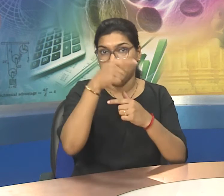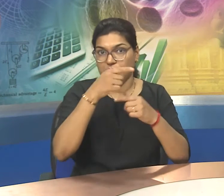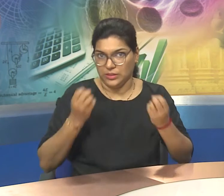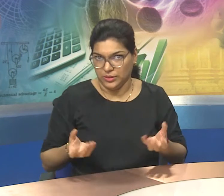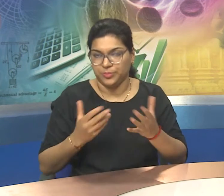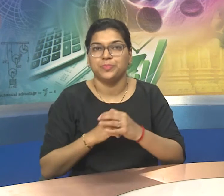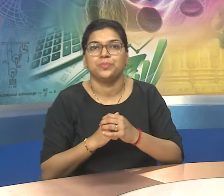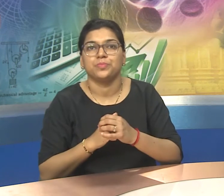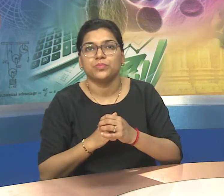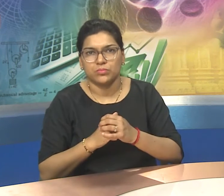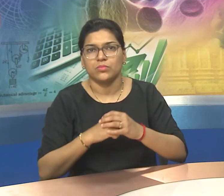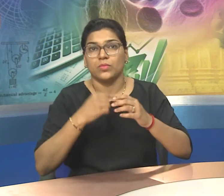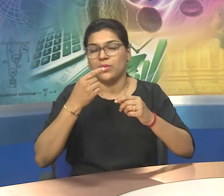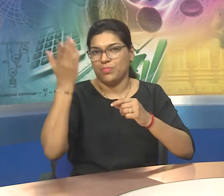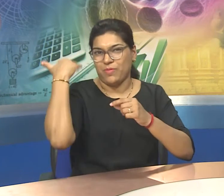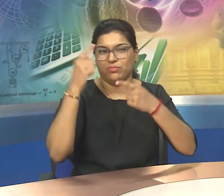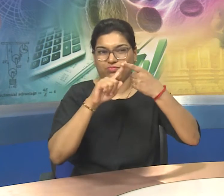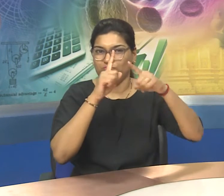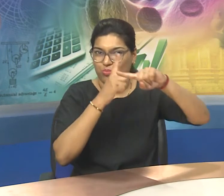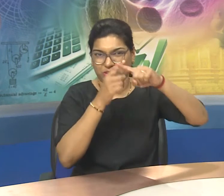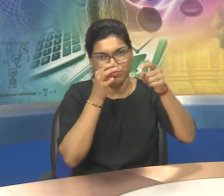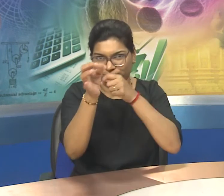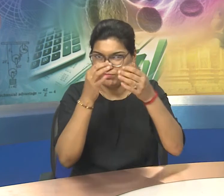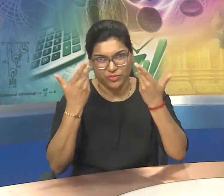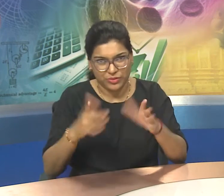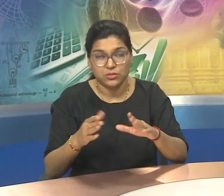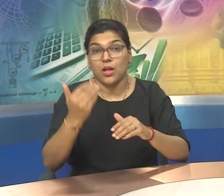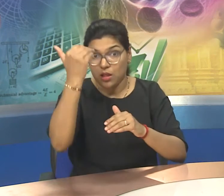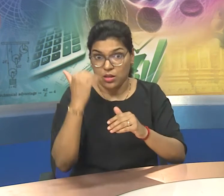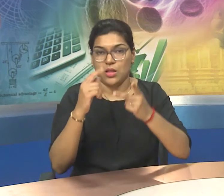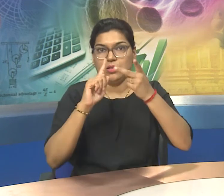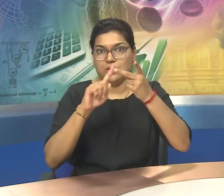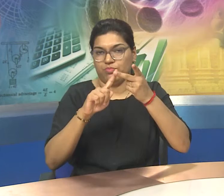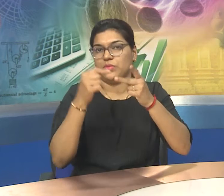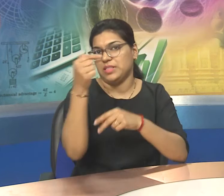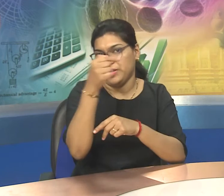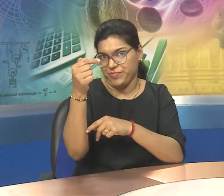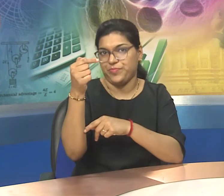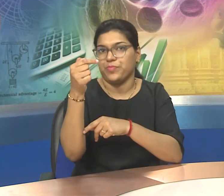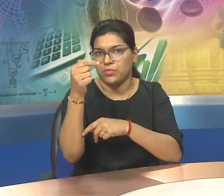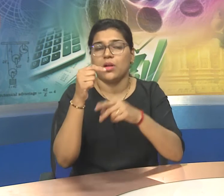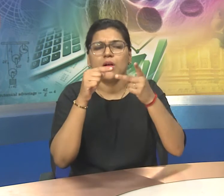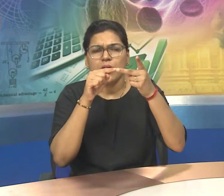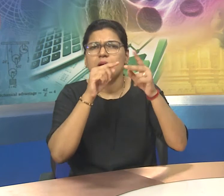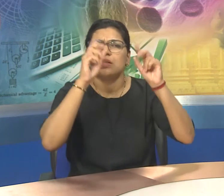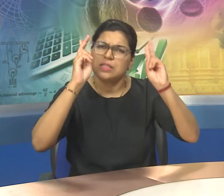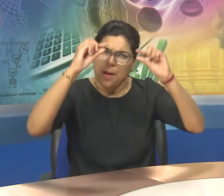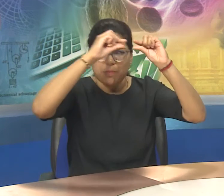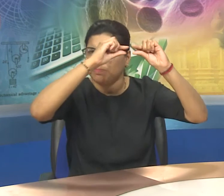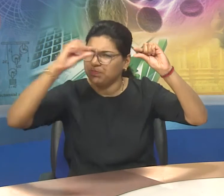Now, these are all the negative statements, or you can say negative sentences, which will be having